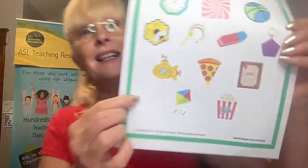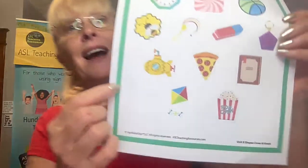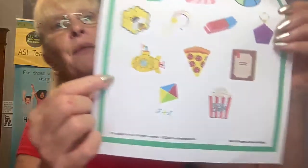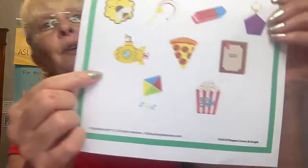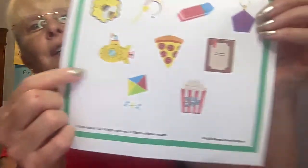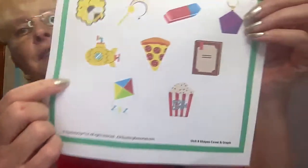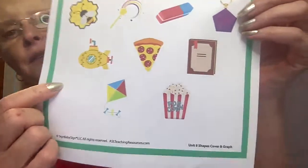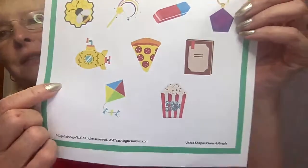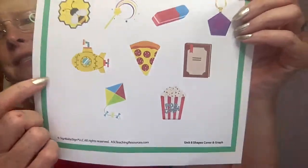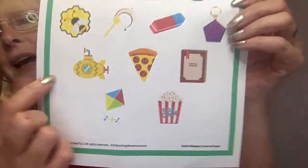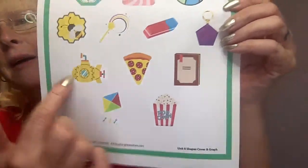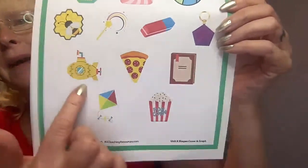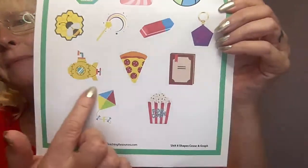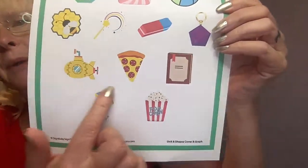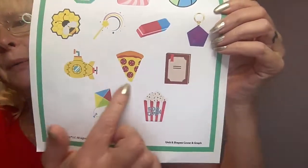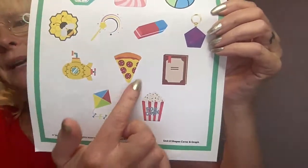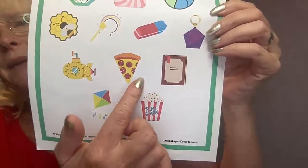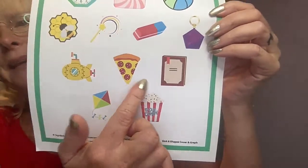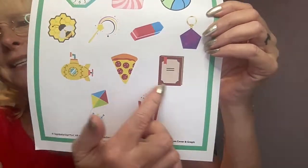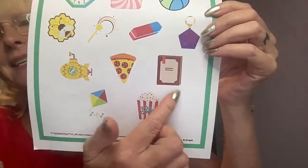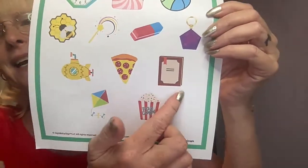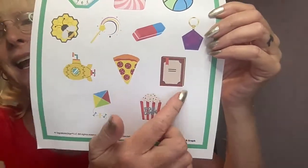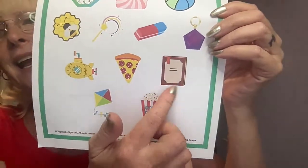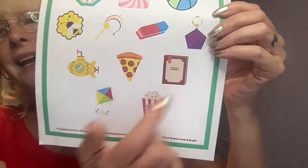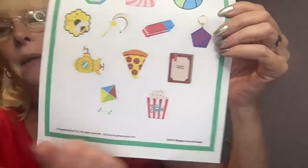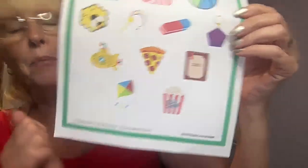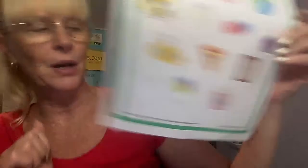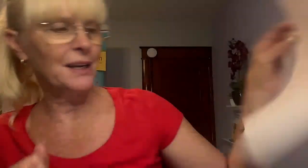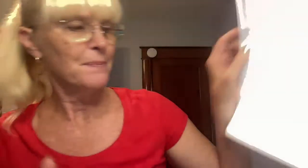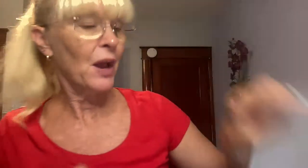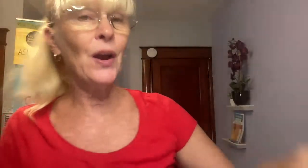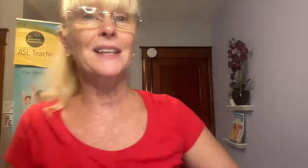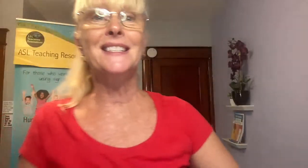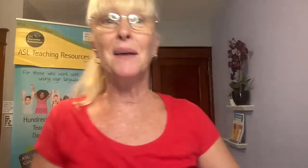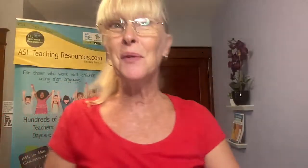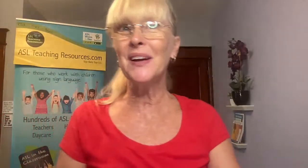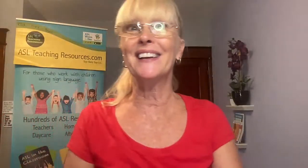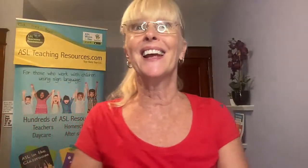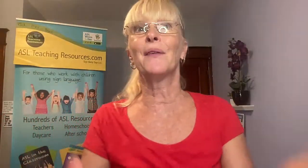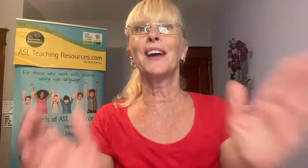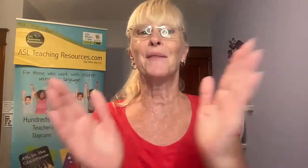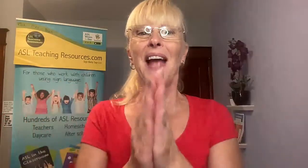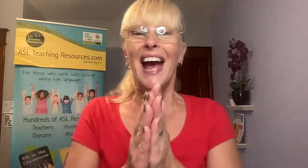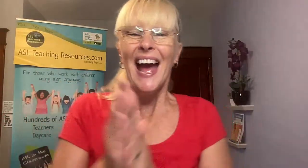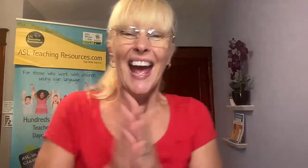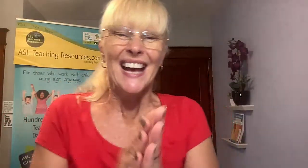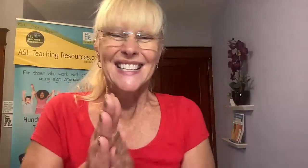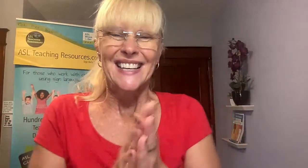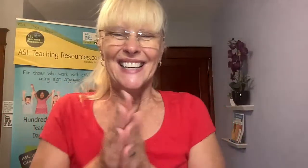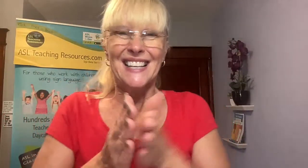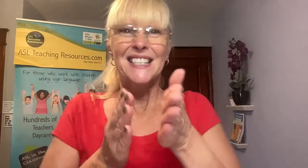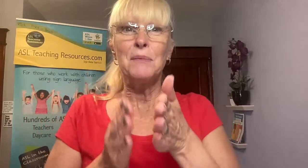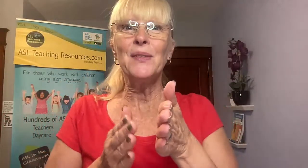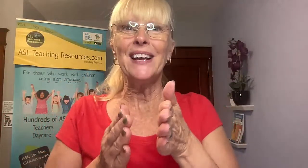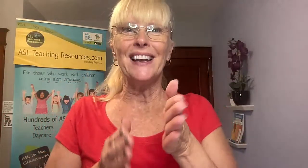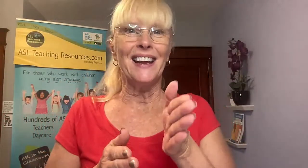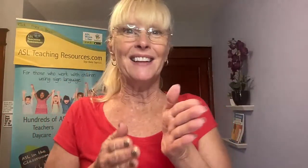line. We're going to do submarine, pizza, and book. Okay, submarine. Here we go. Submarine.